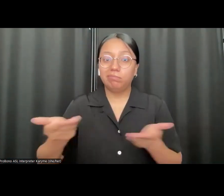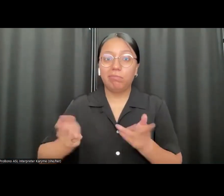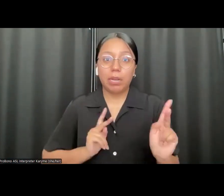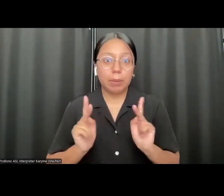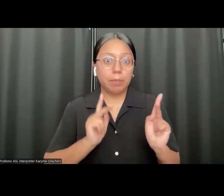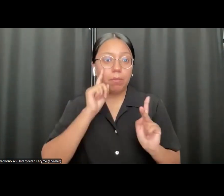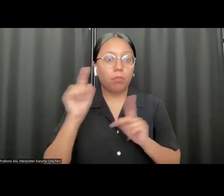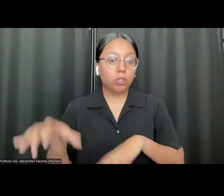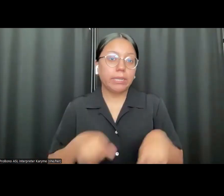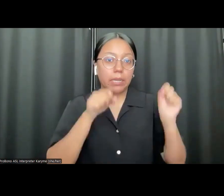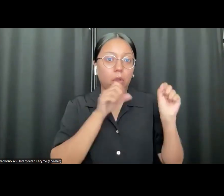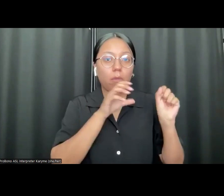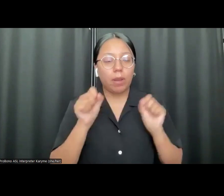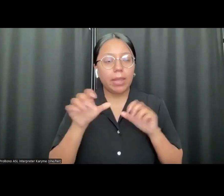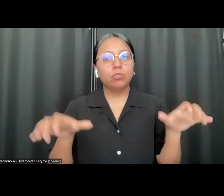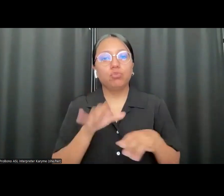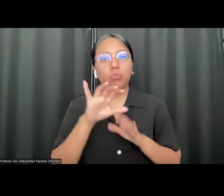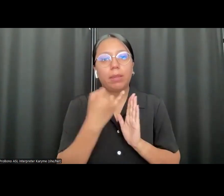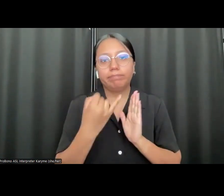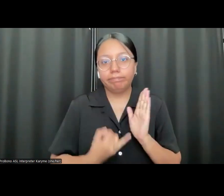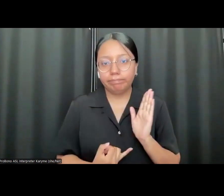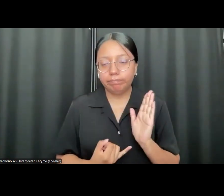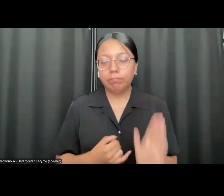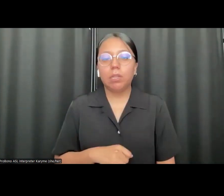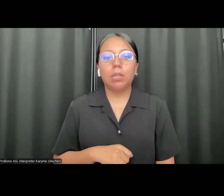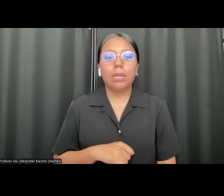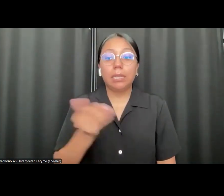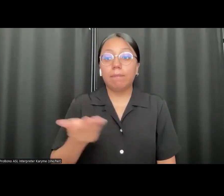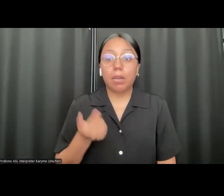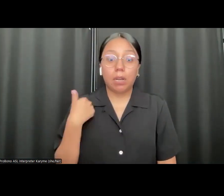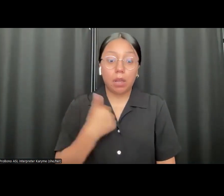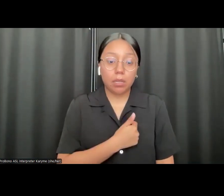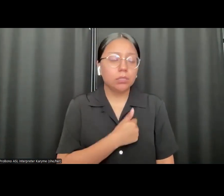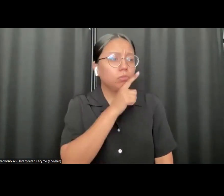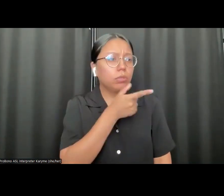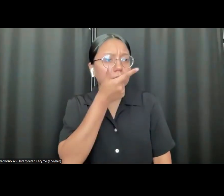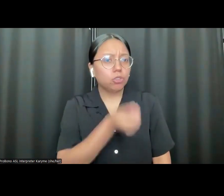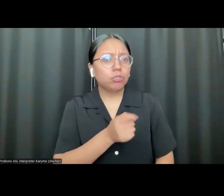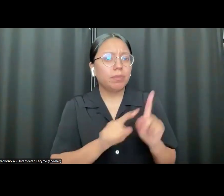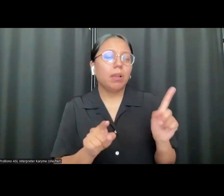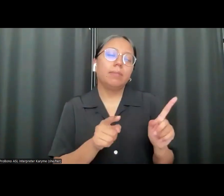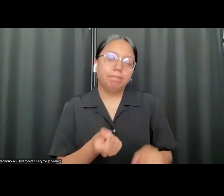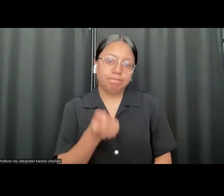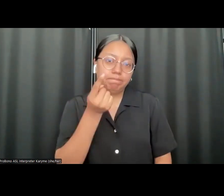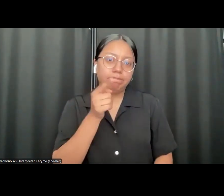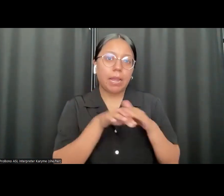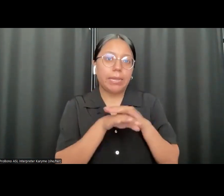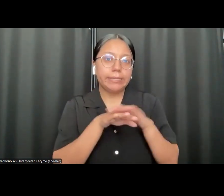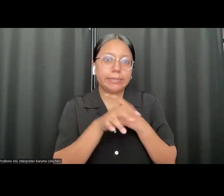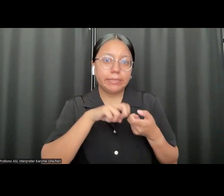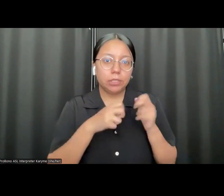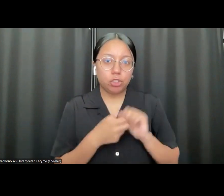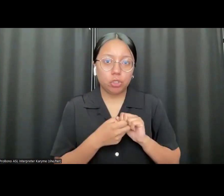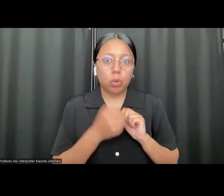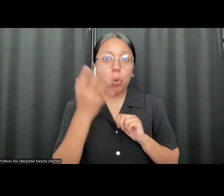they invited us, and we were like, "Oh, that's really interesting." Except there's an access issue because, interestingly, Chester subway station was